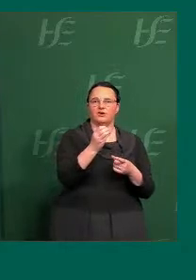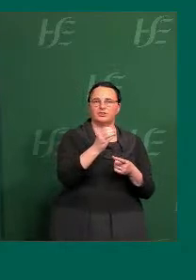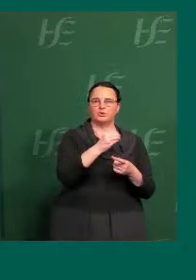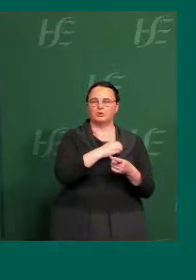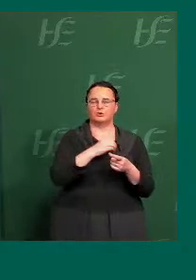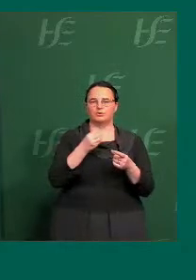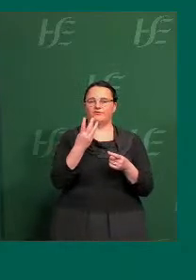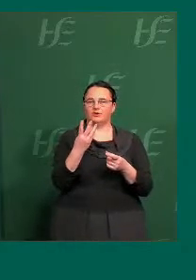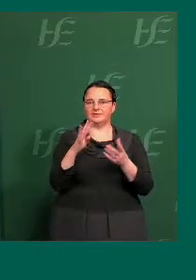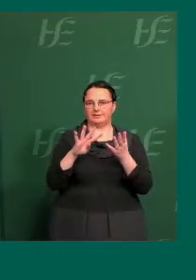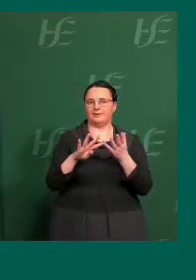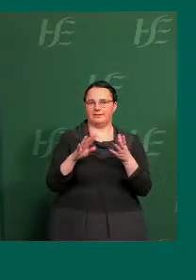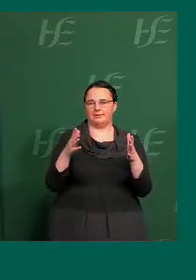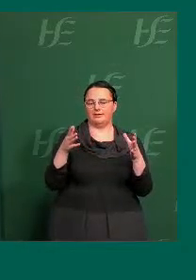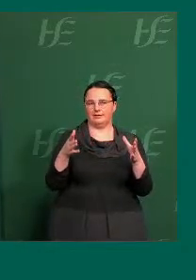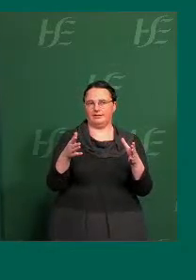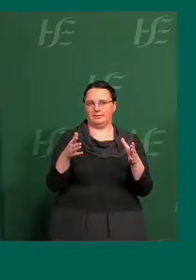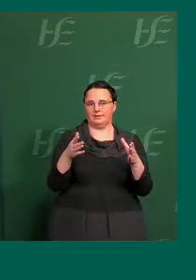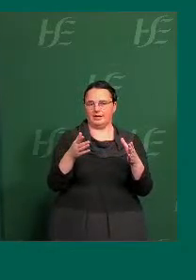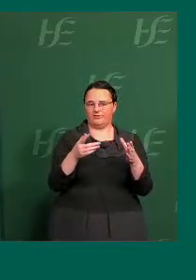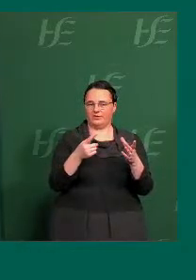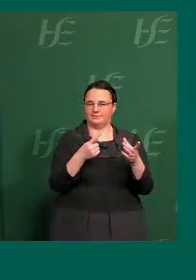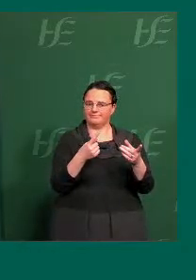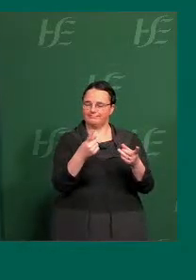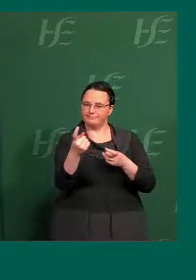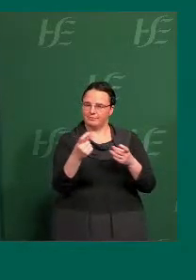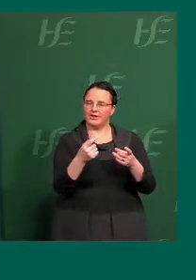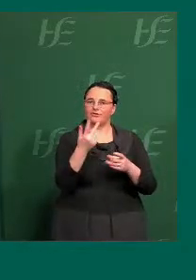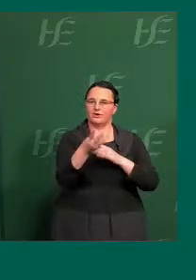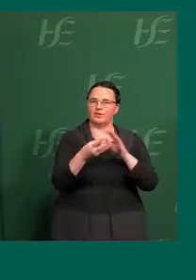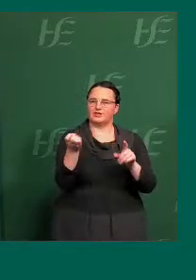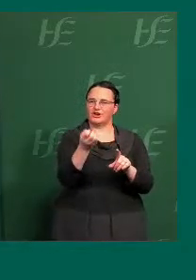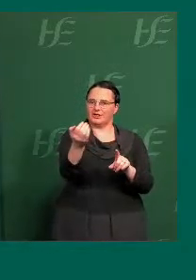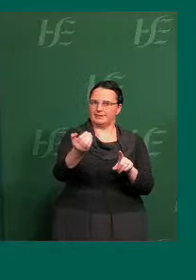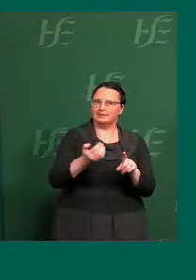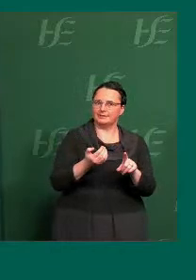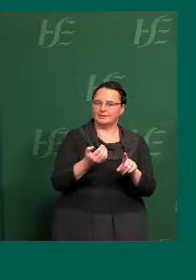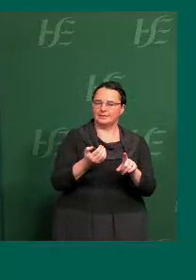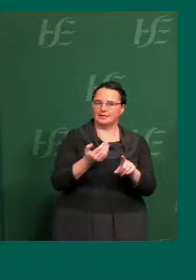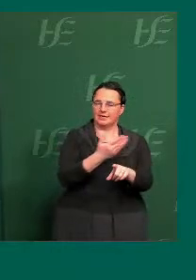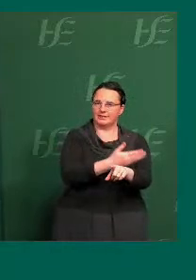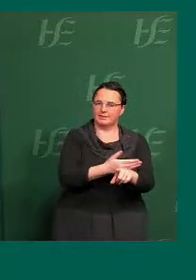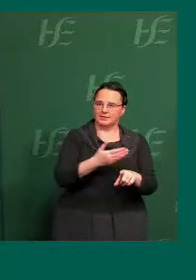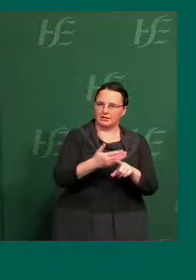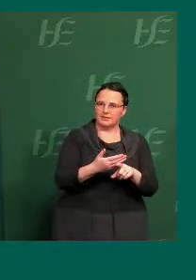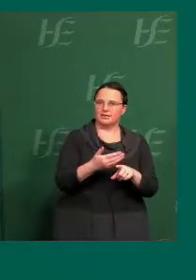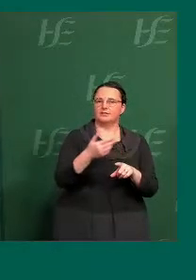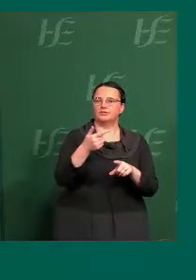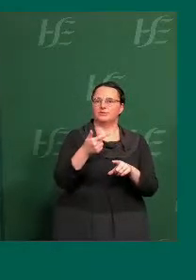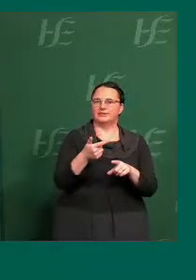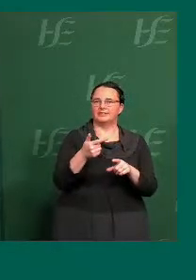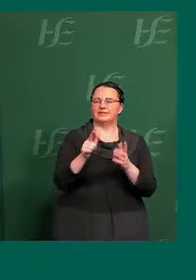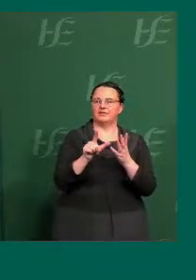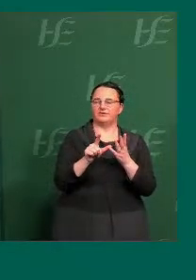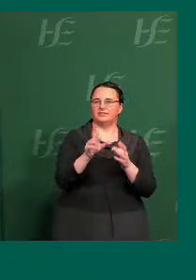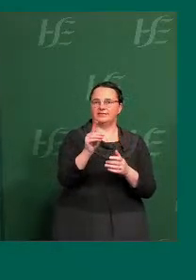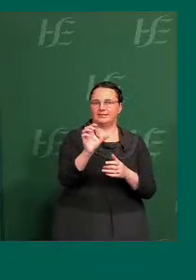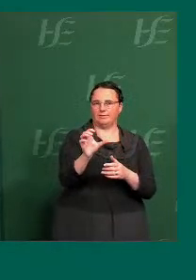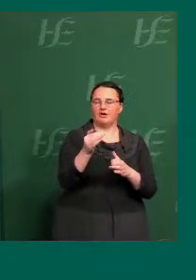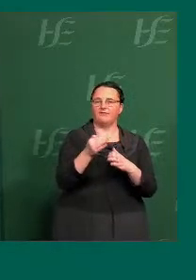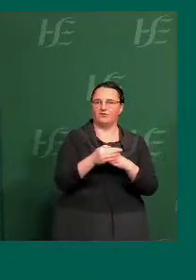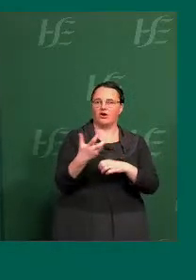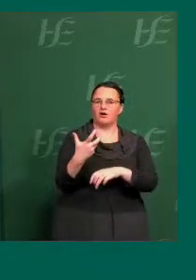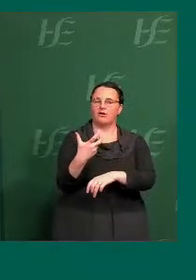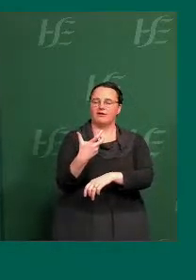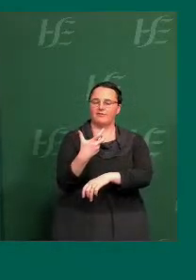49 have been brought forward by 3 weeks to week commencing the 27th of December for